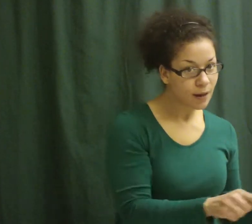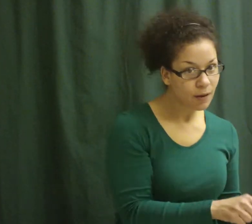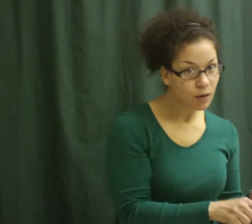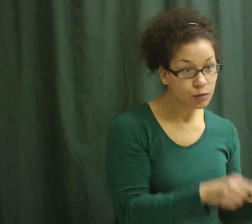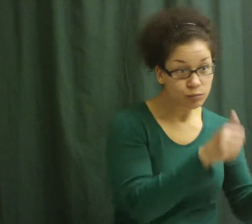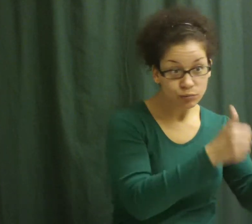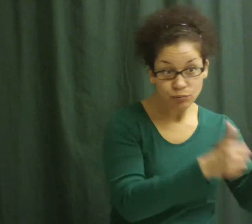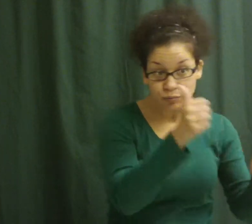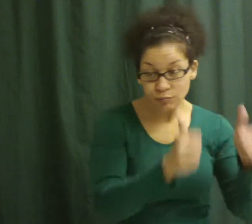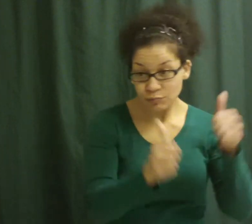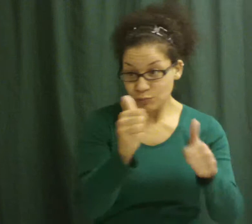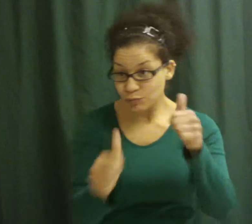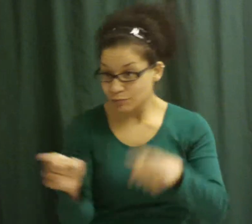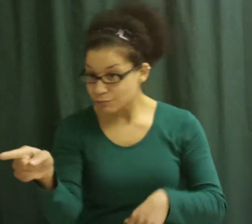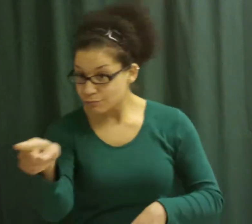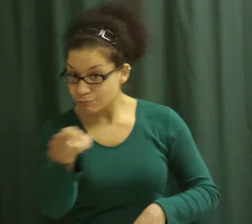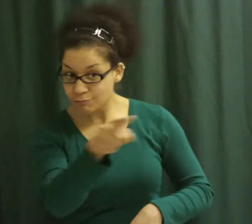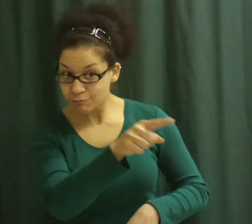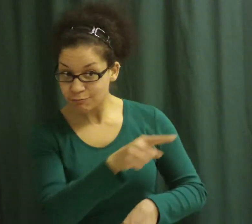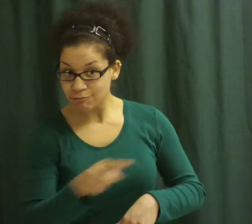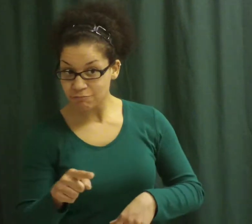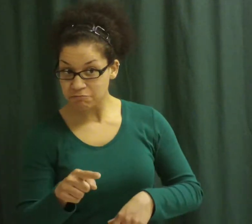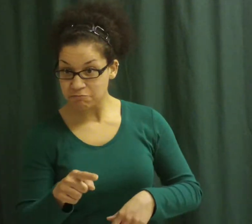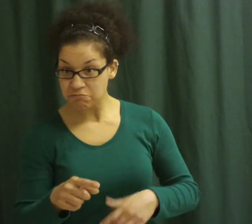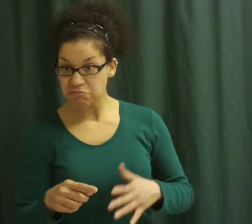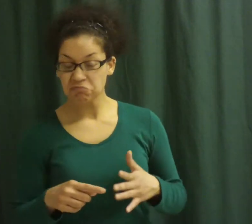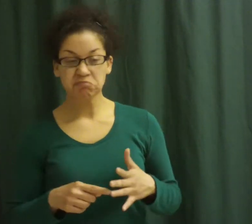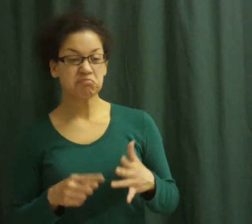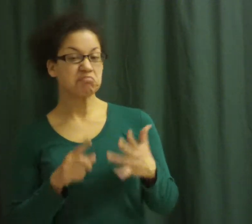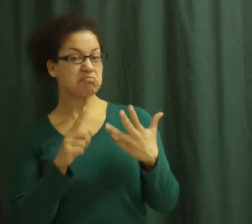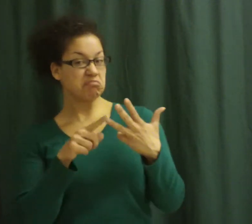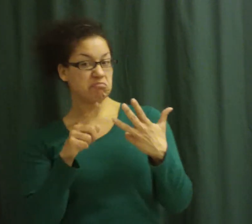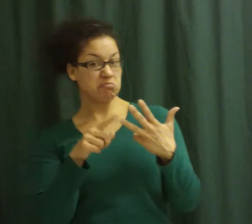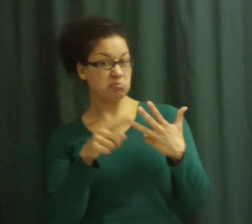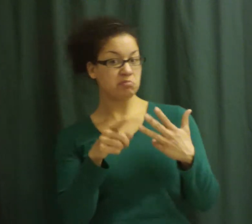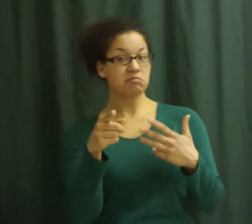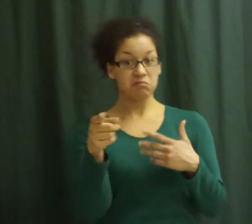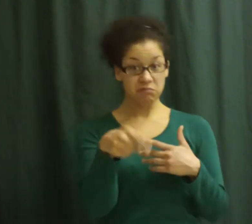Is it okay to be different than someone else?